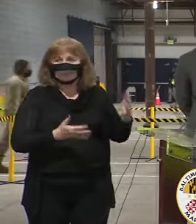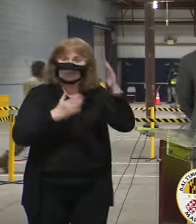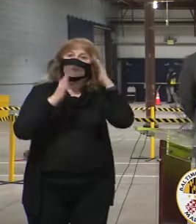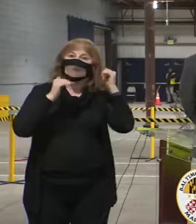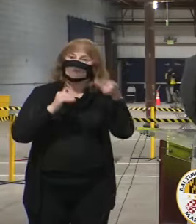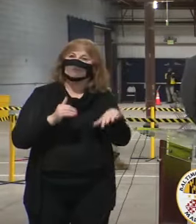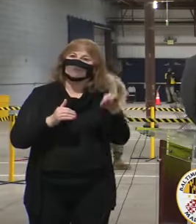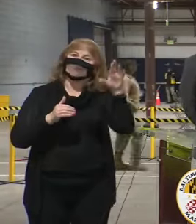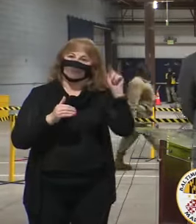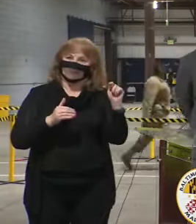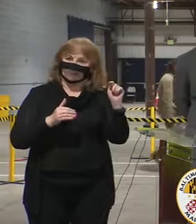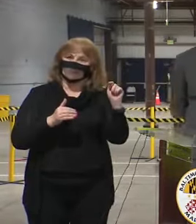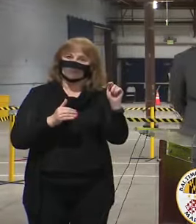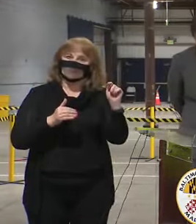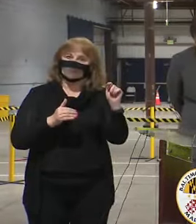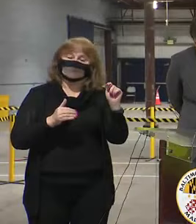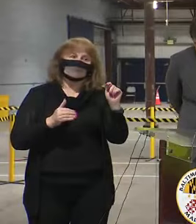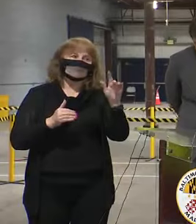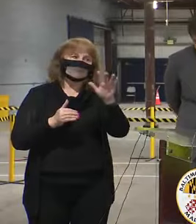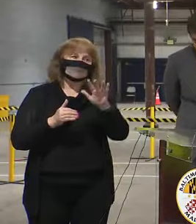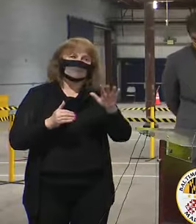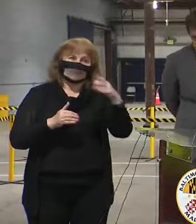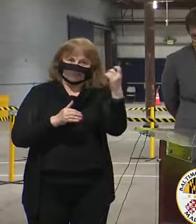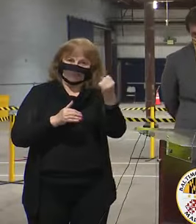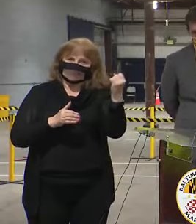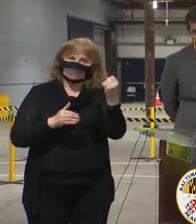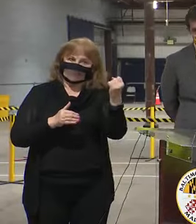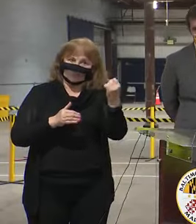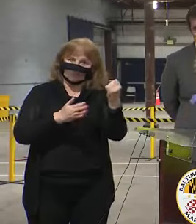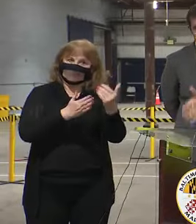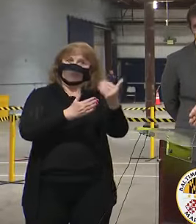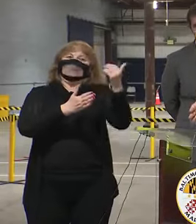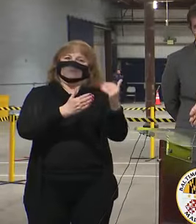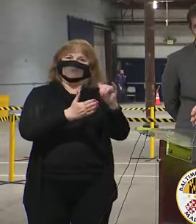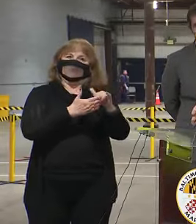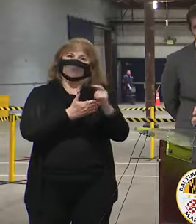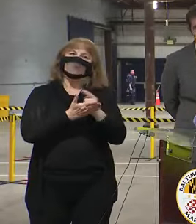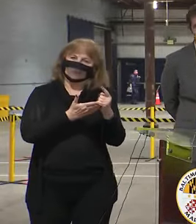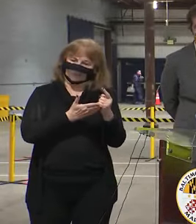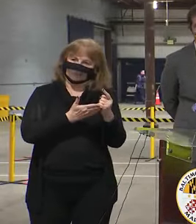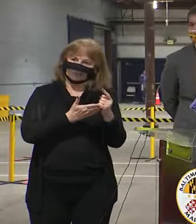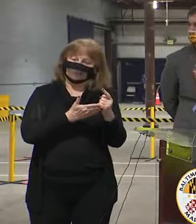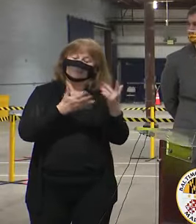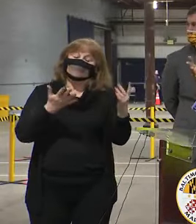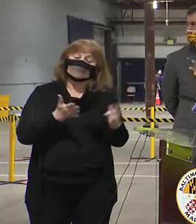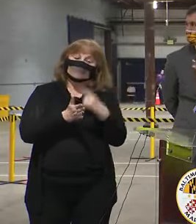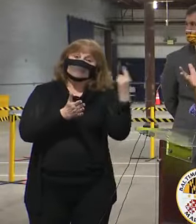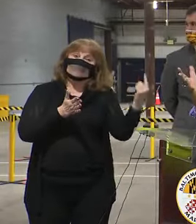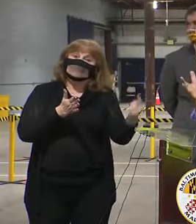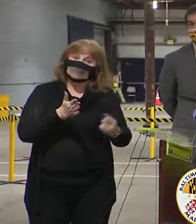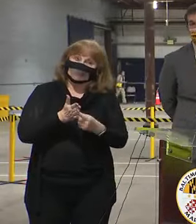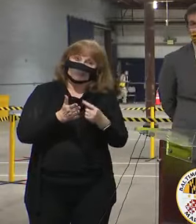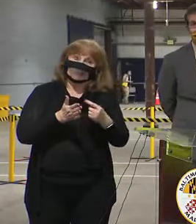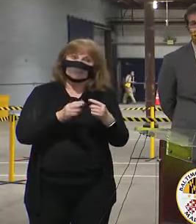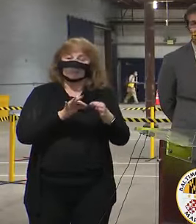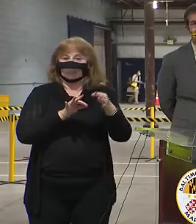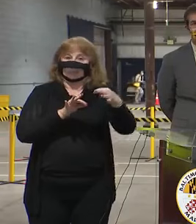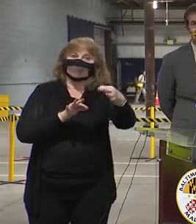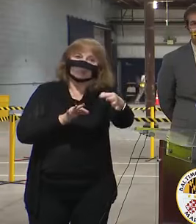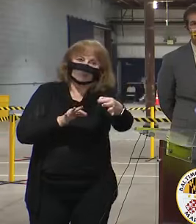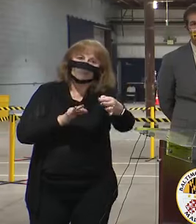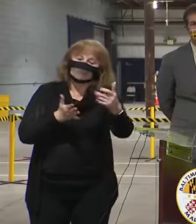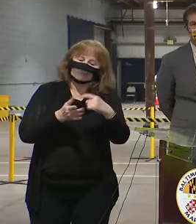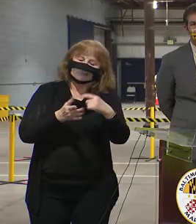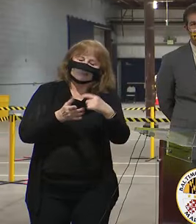hopefully find out by the Saturday before that week. Sometimes it's a little later, but that's when